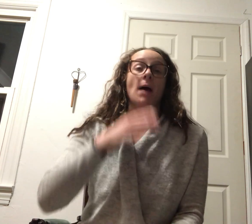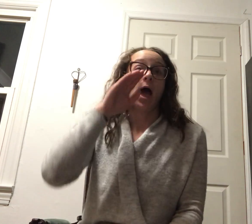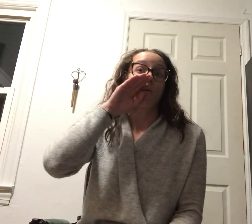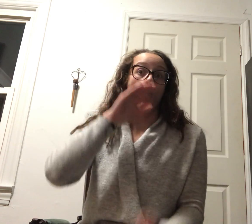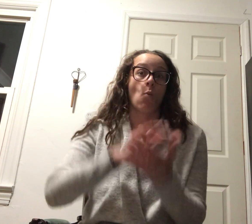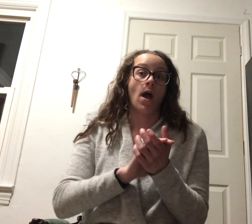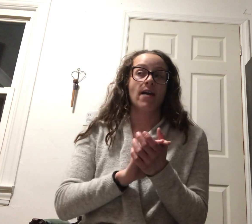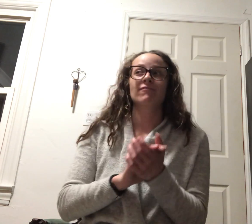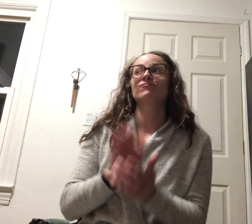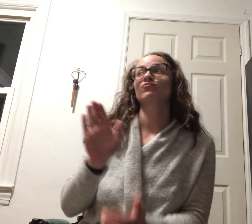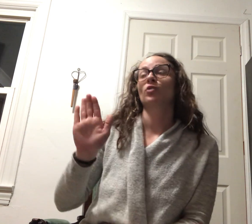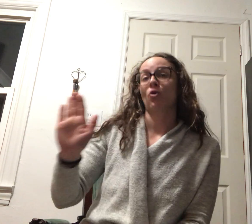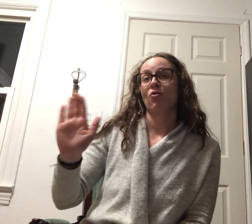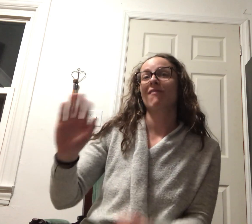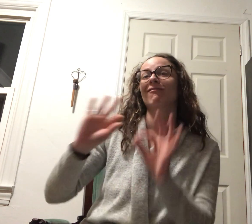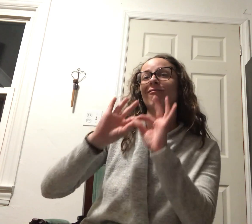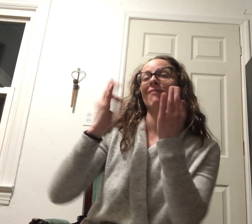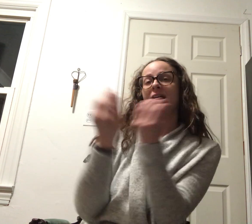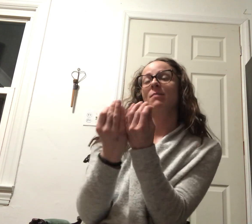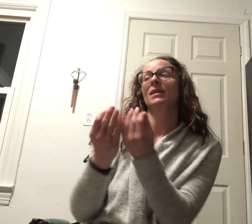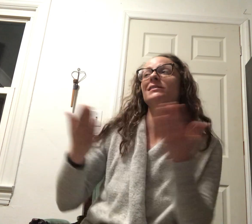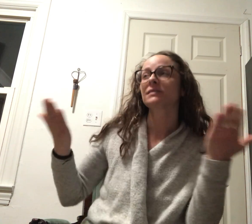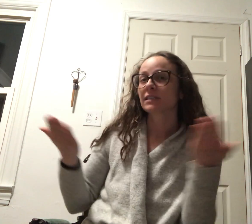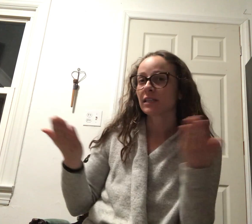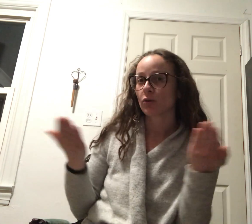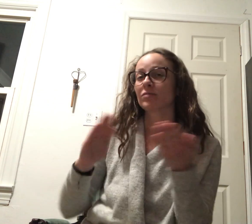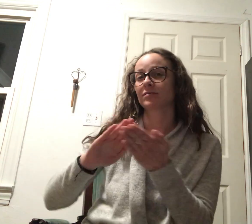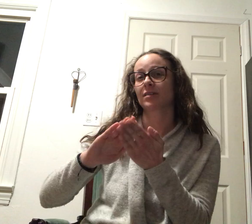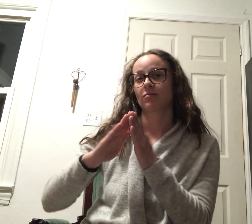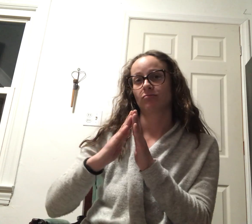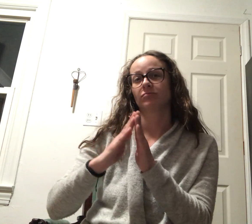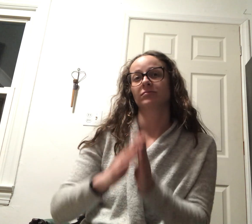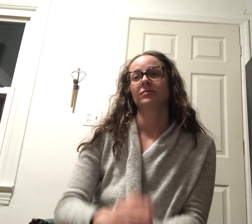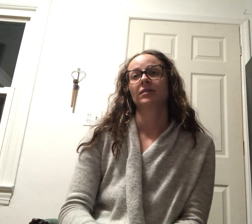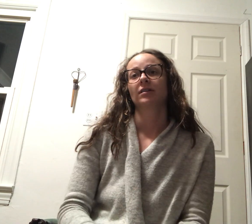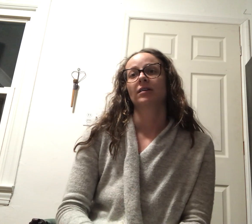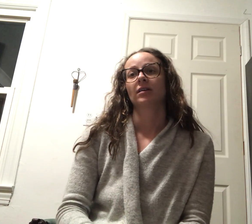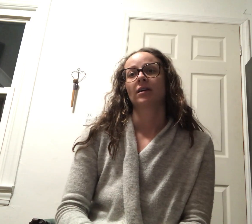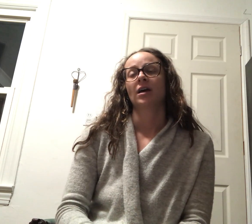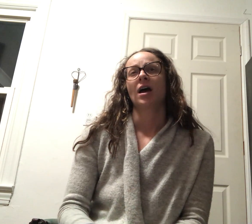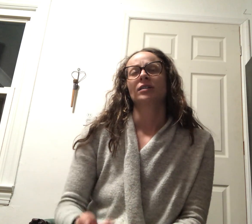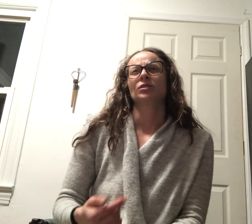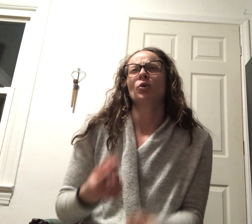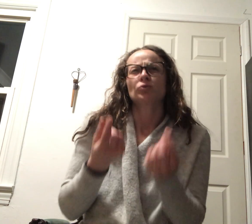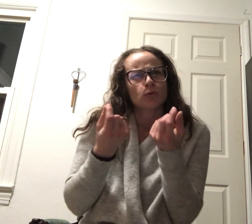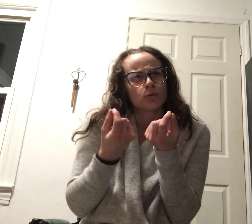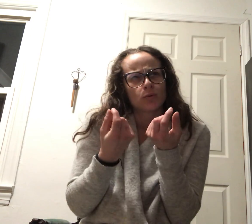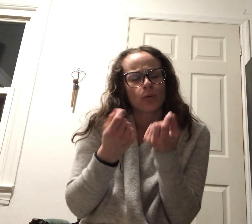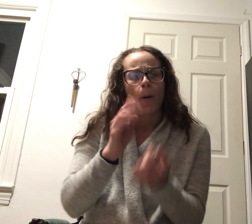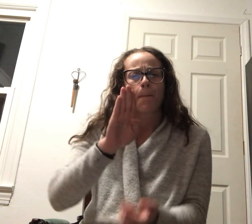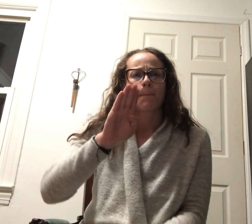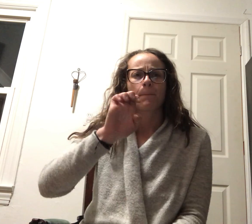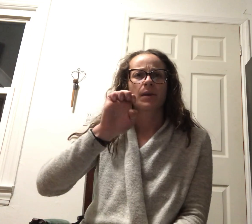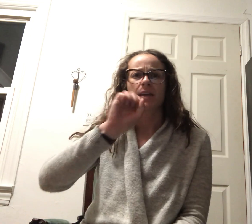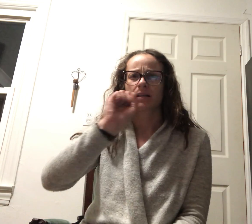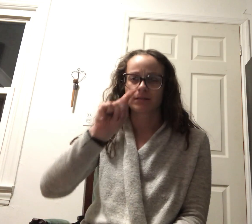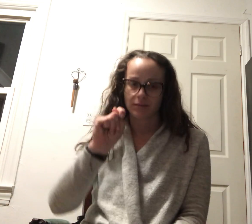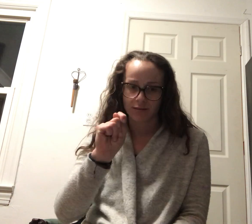We were going to cook up some, roast some beets and make some beet greens and some fish sausage.